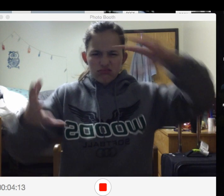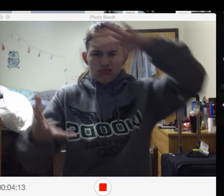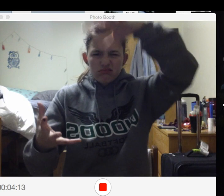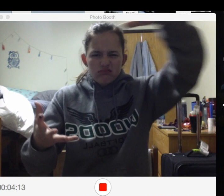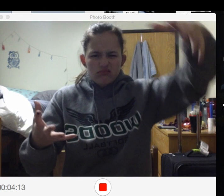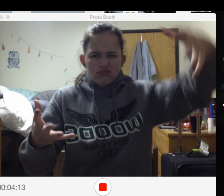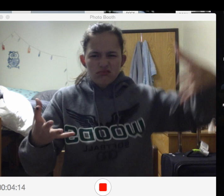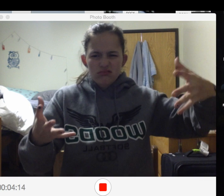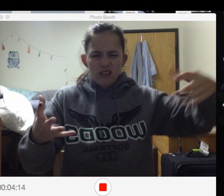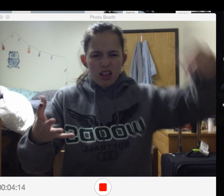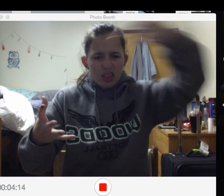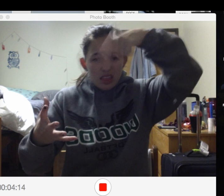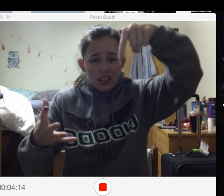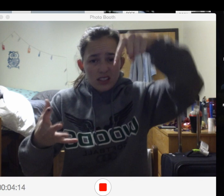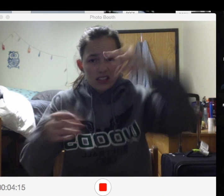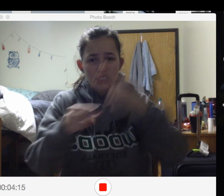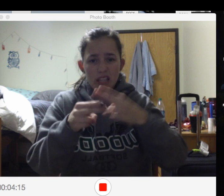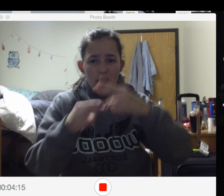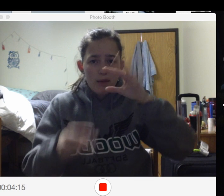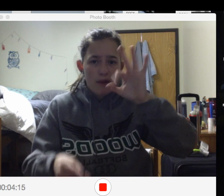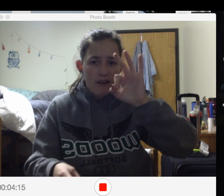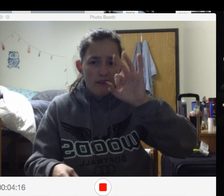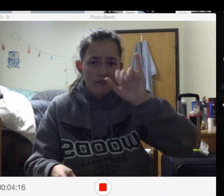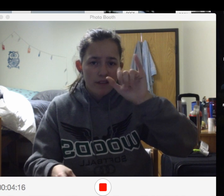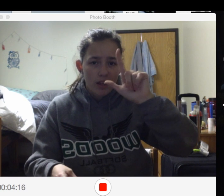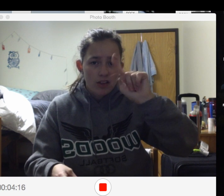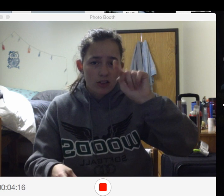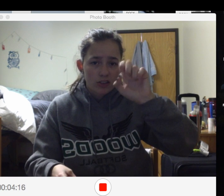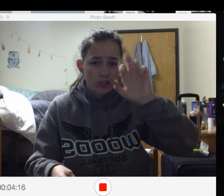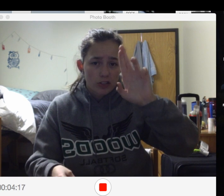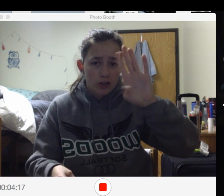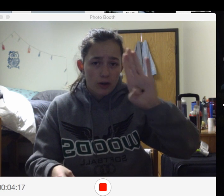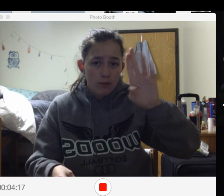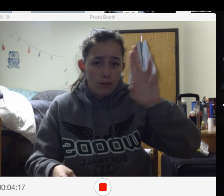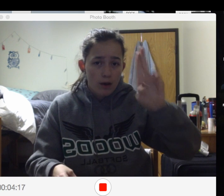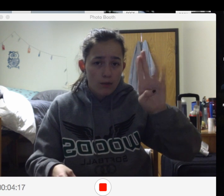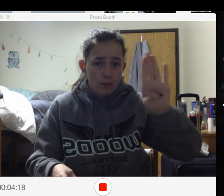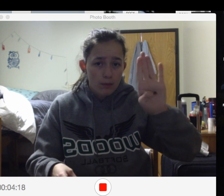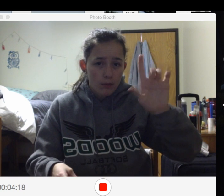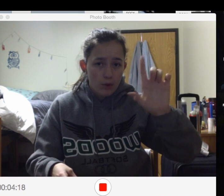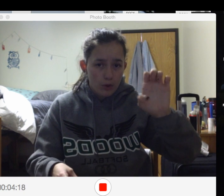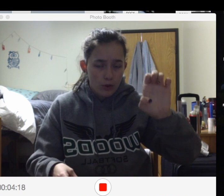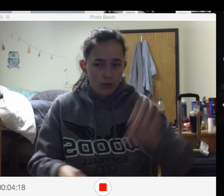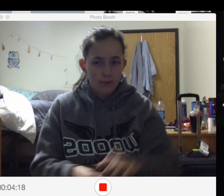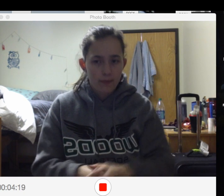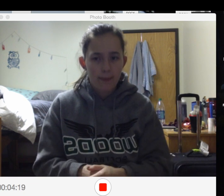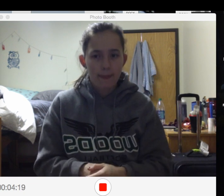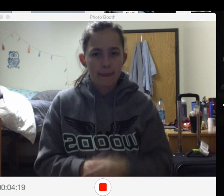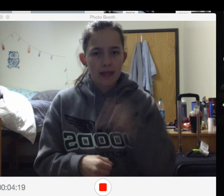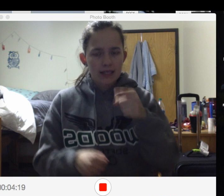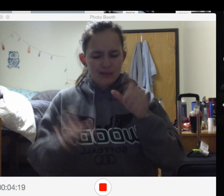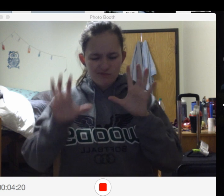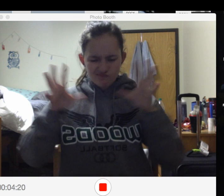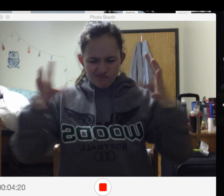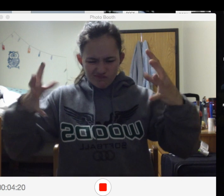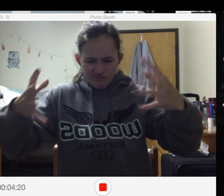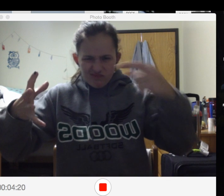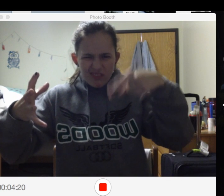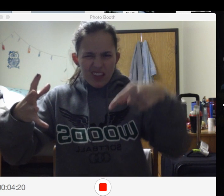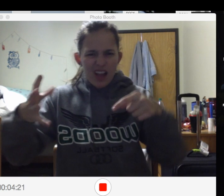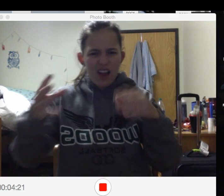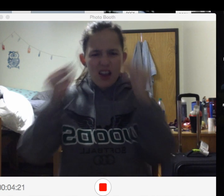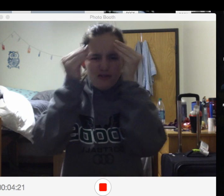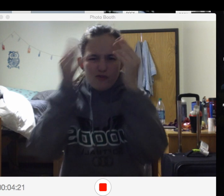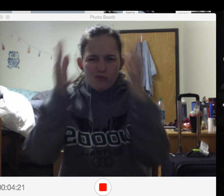what I call a filter bubble. And your filter bubble is kind of your own personal, unique universe of